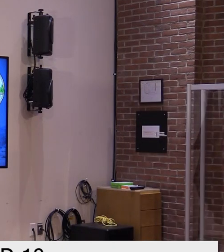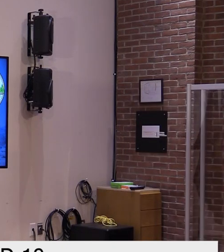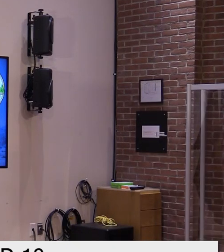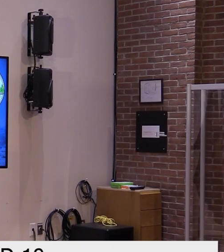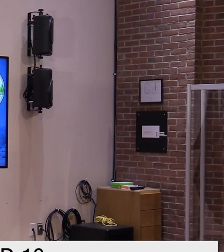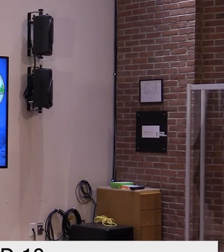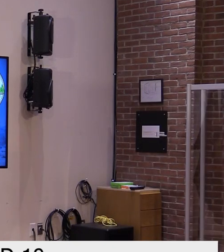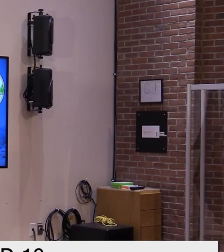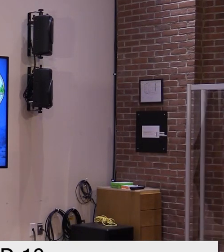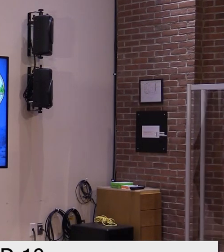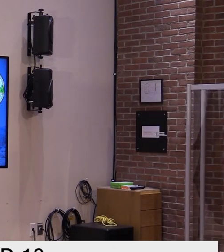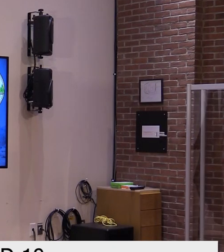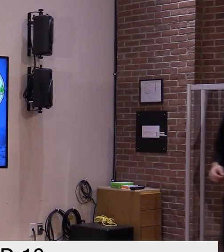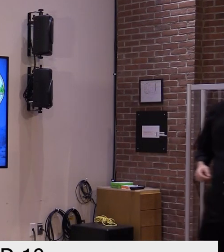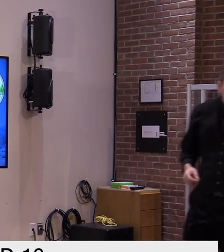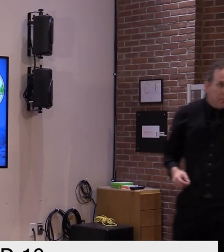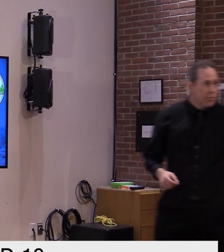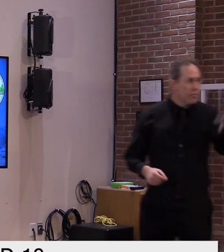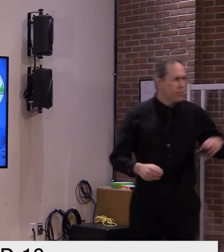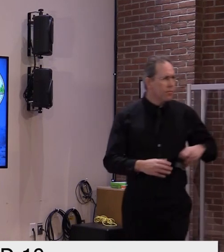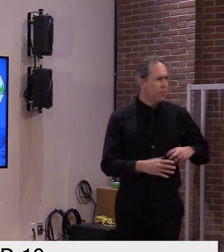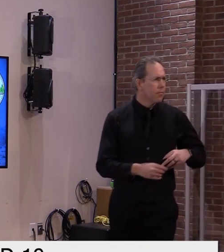Tim, Vermont Business Magazine.